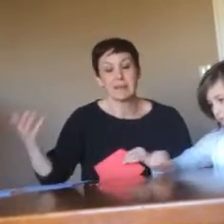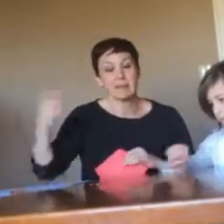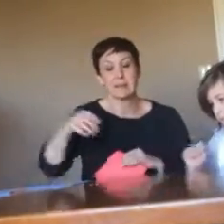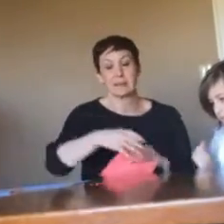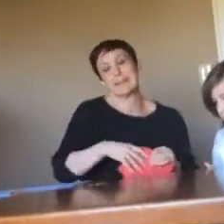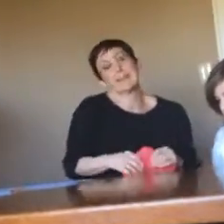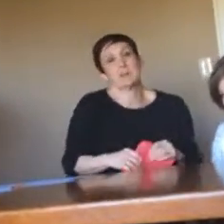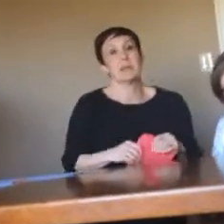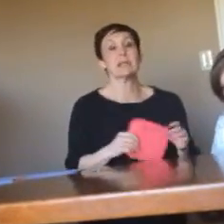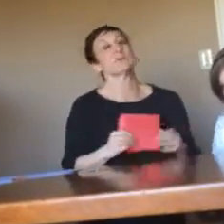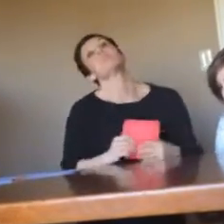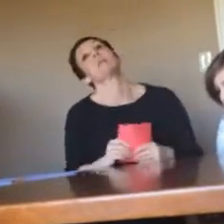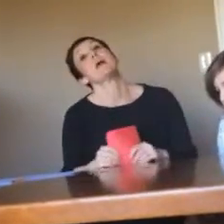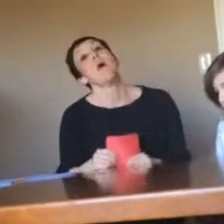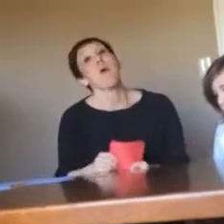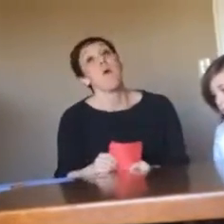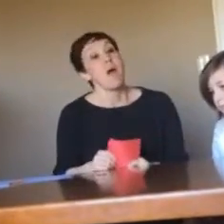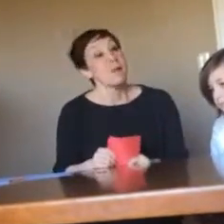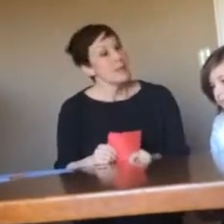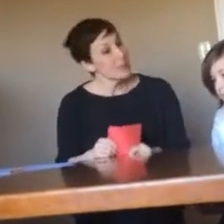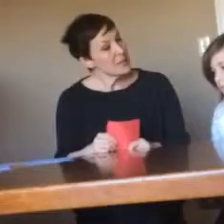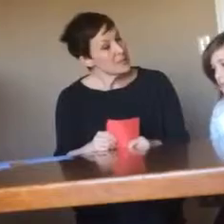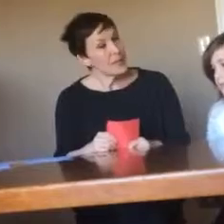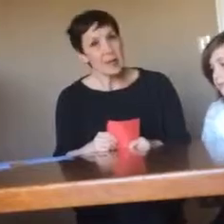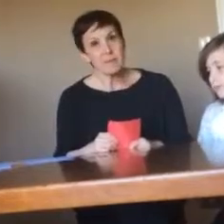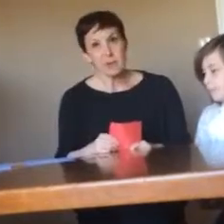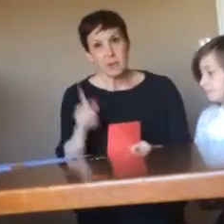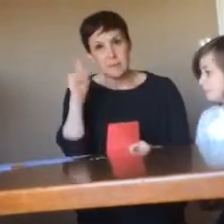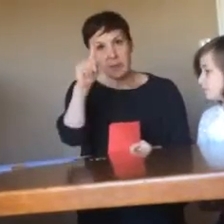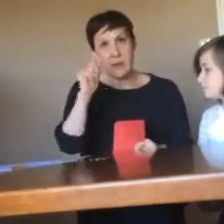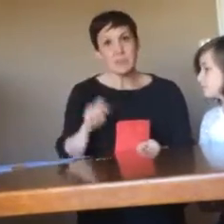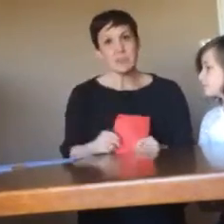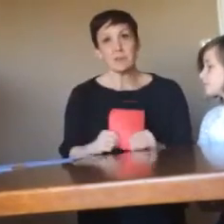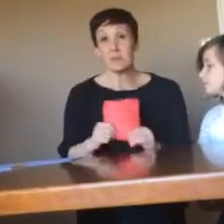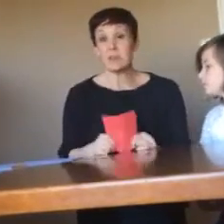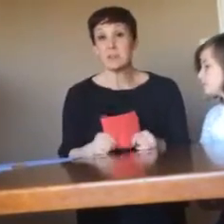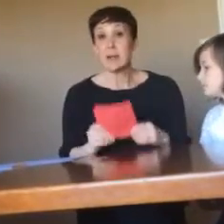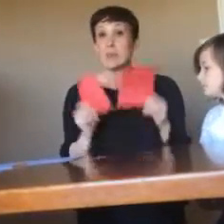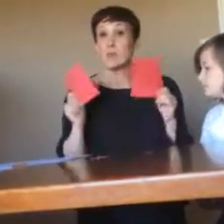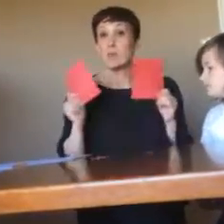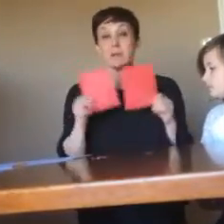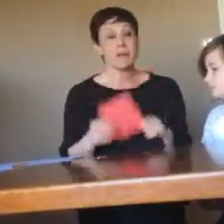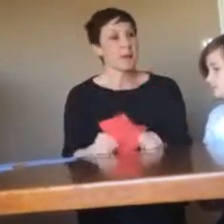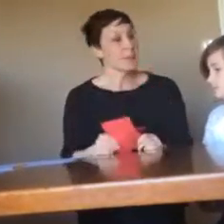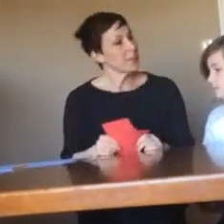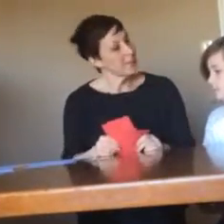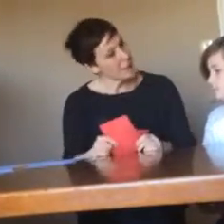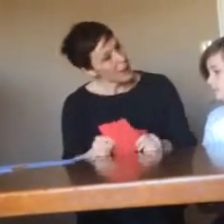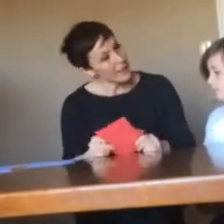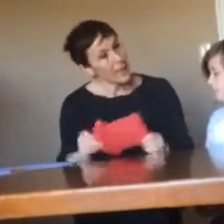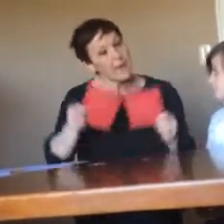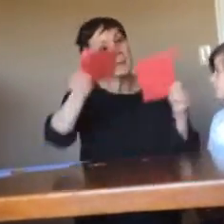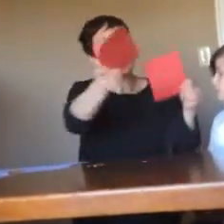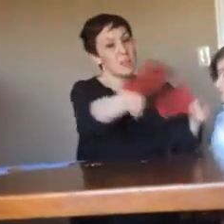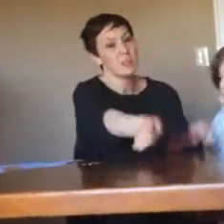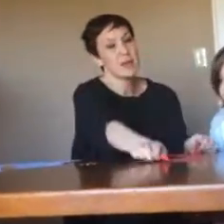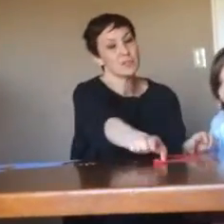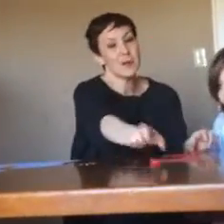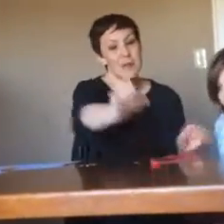because that's what I do. And then I'm going to do it again for her. So that was her first item one time. So Ella, match red.